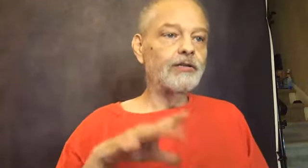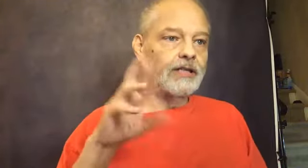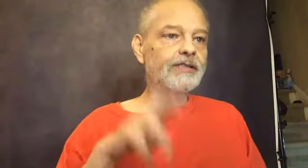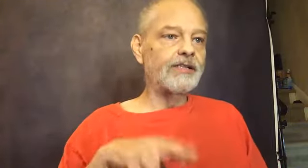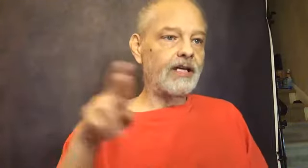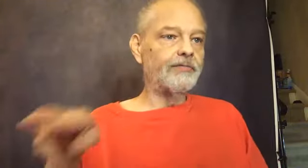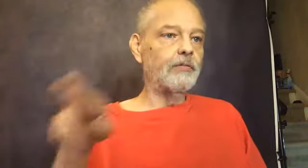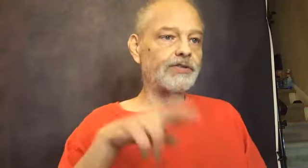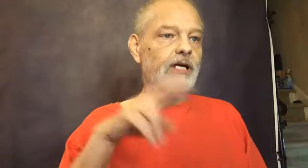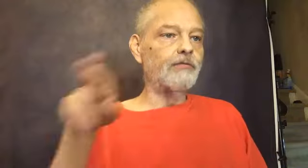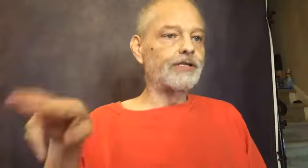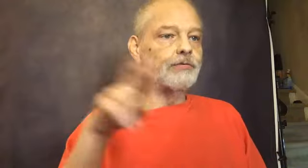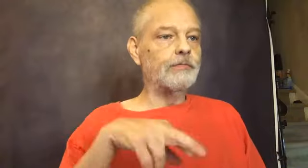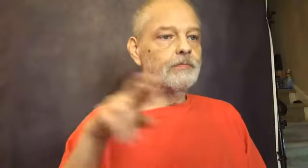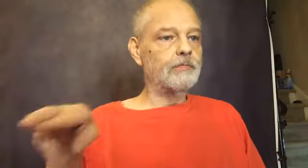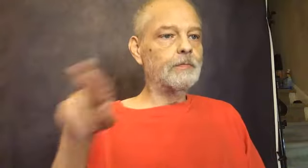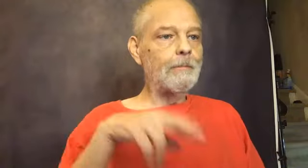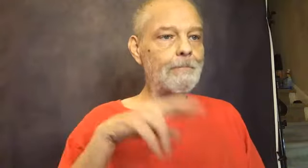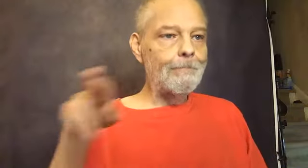tend to see deaf people sign restroom.